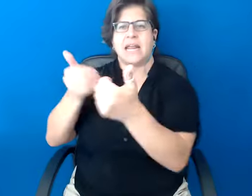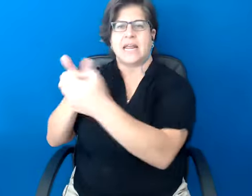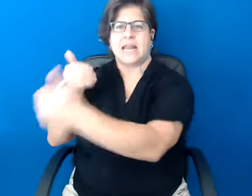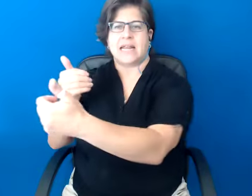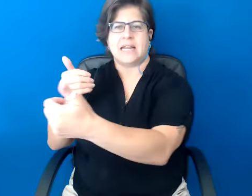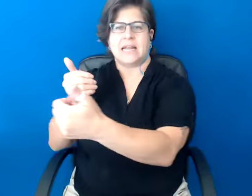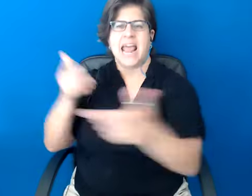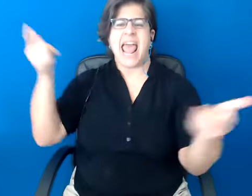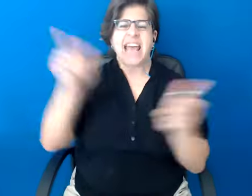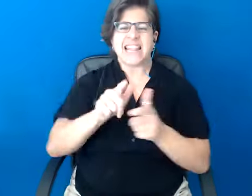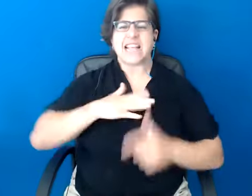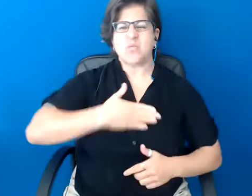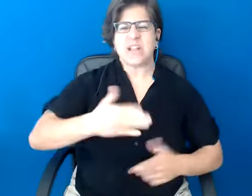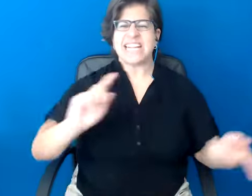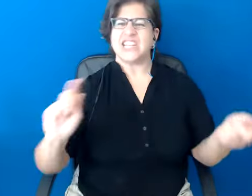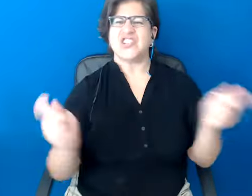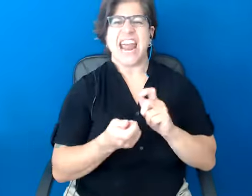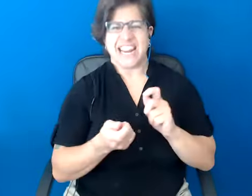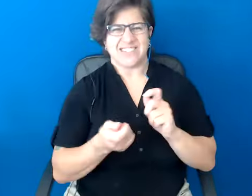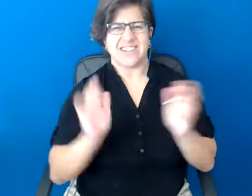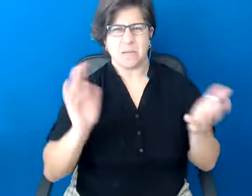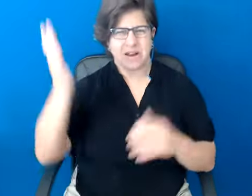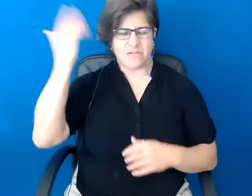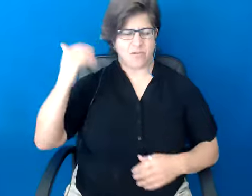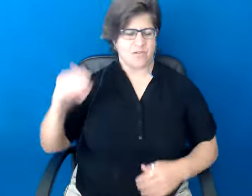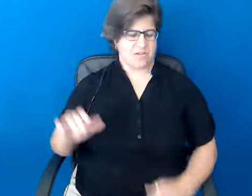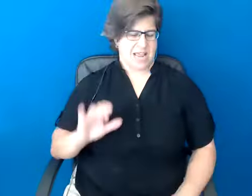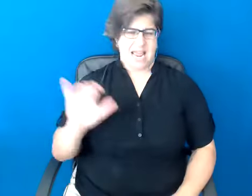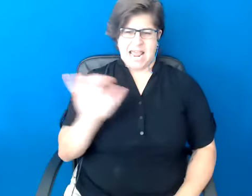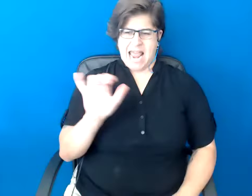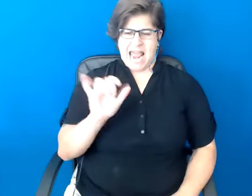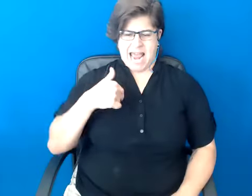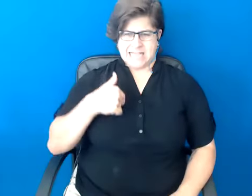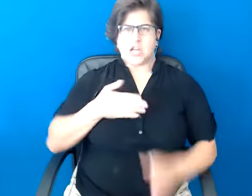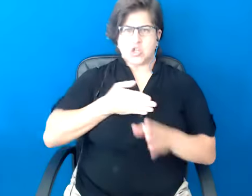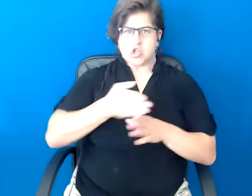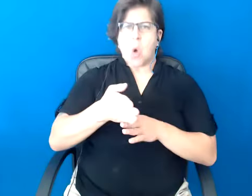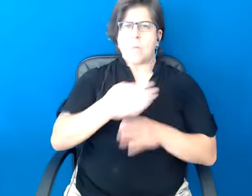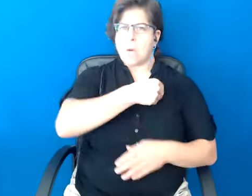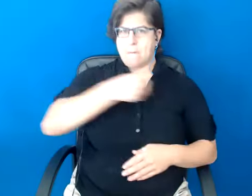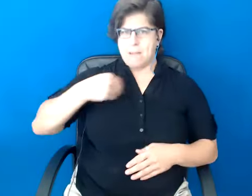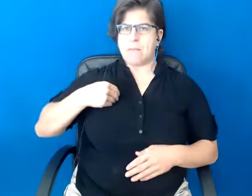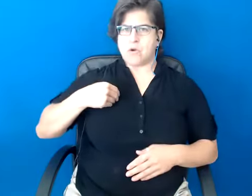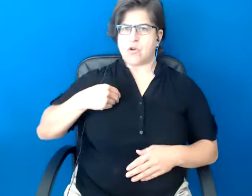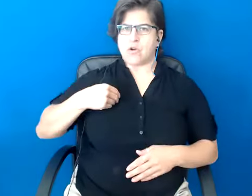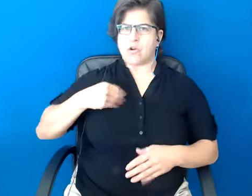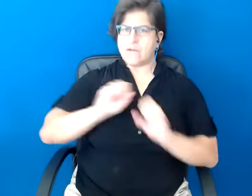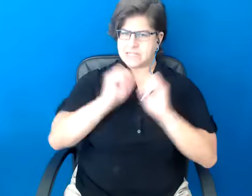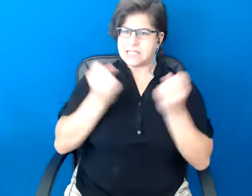in the world today seem more divided and less willing to change than ever before, it seems. And as a